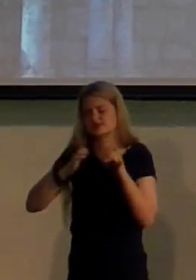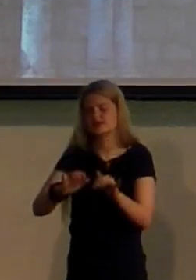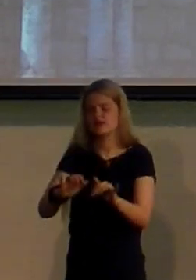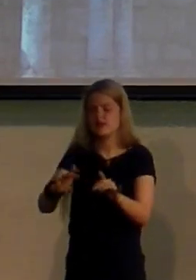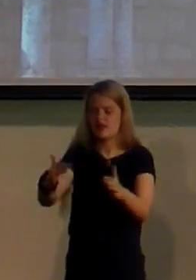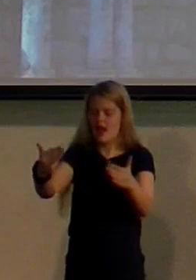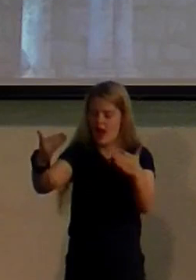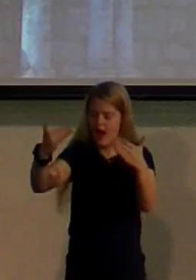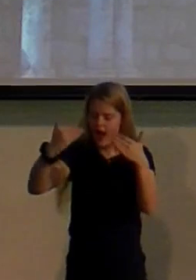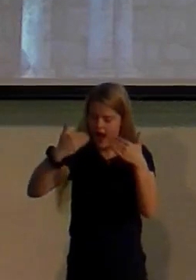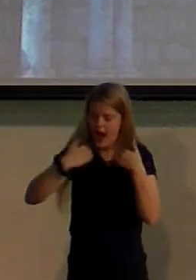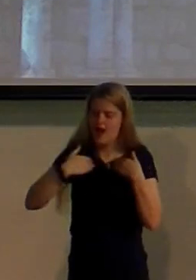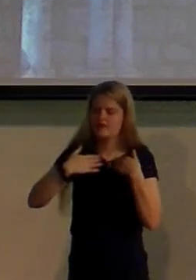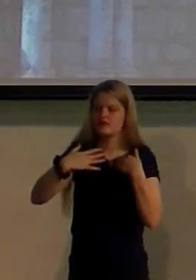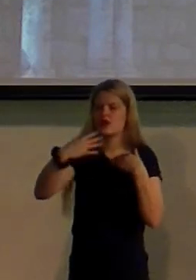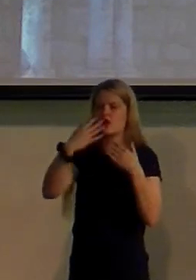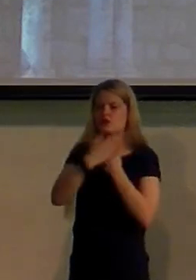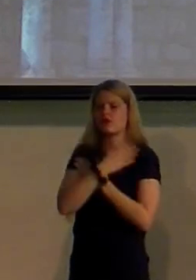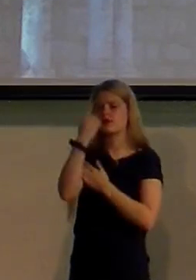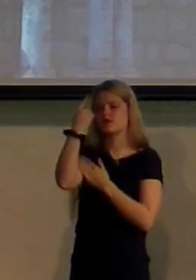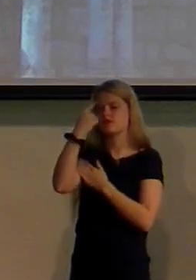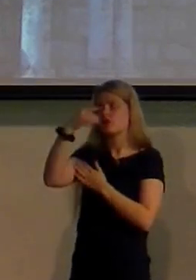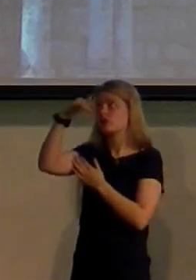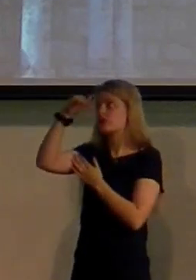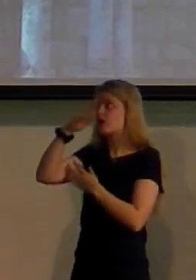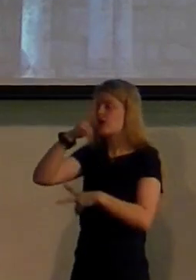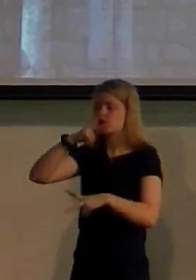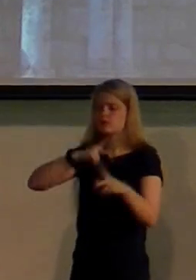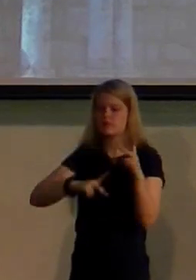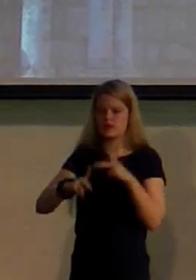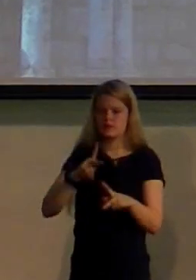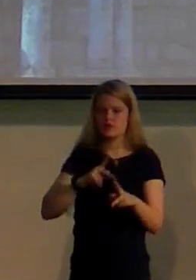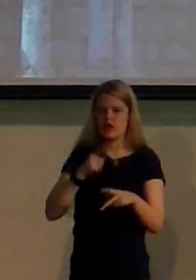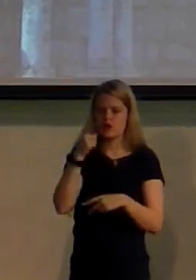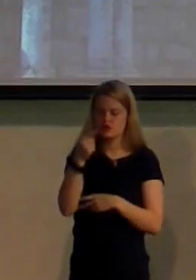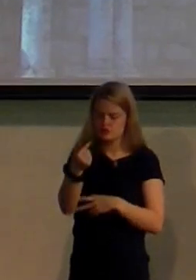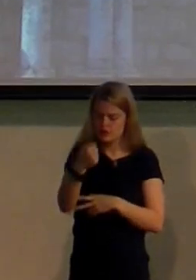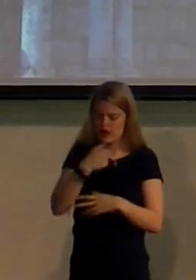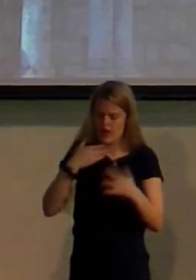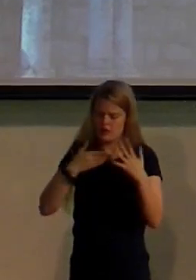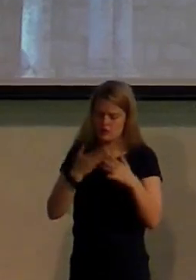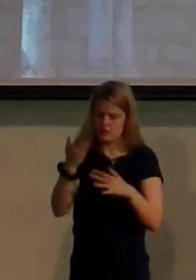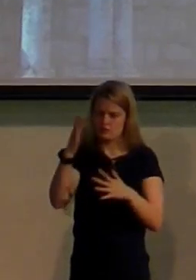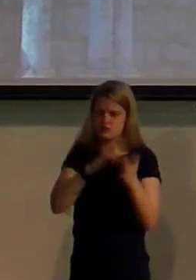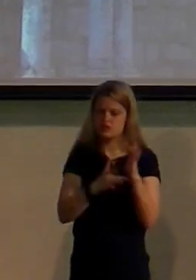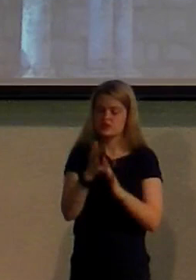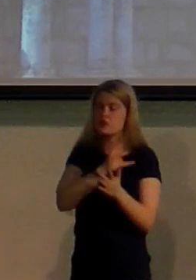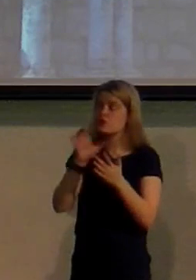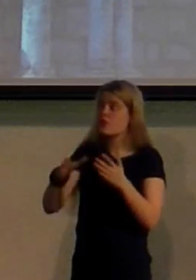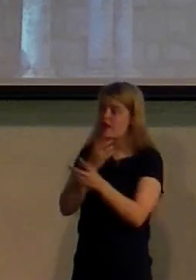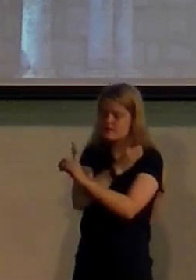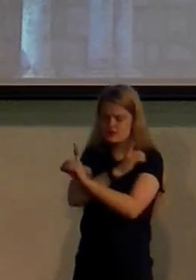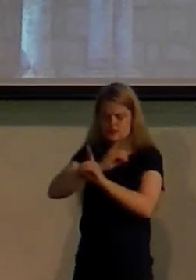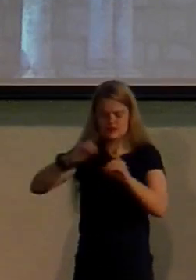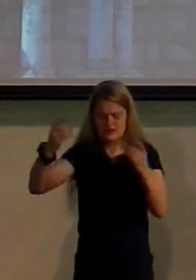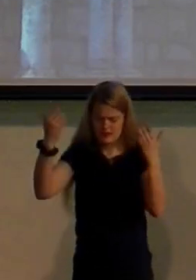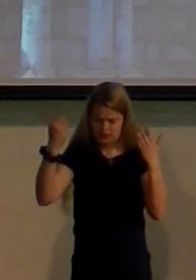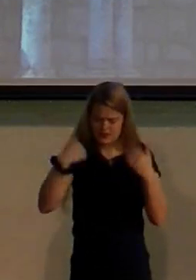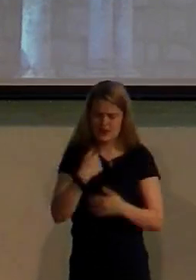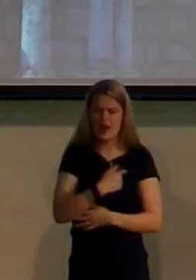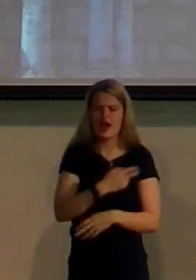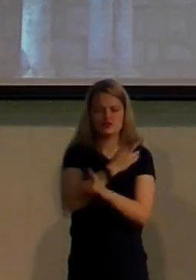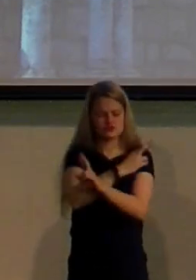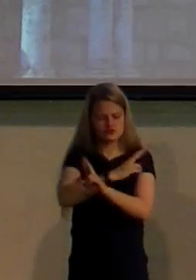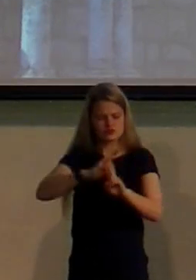rest for the people of God. And you and I, through Jesus Christ, who delivers us, redeems us,